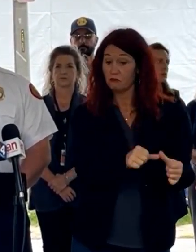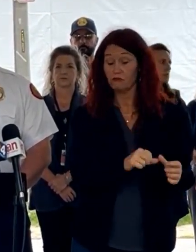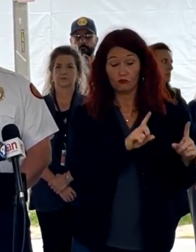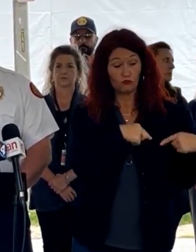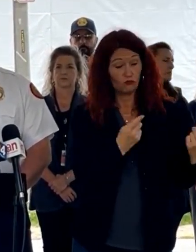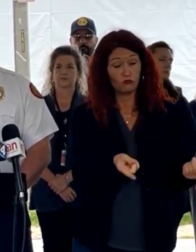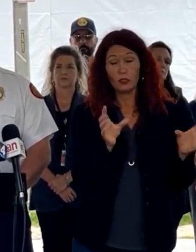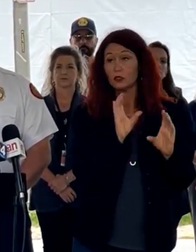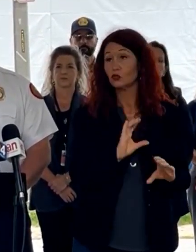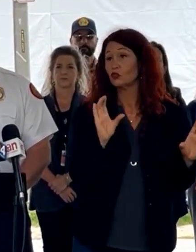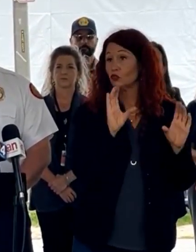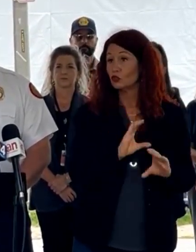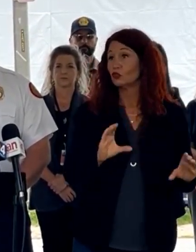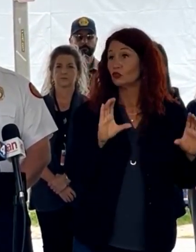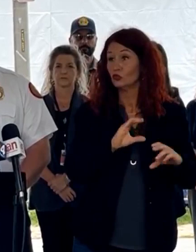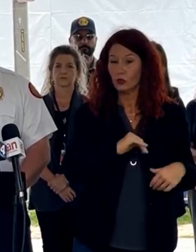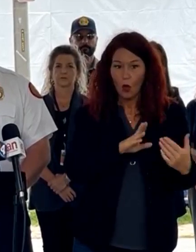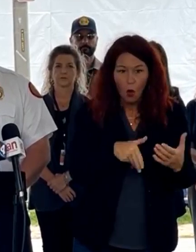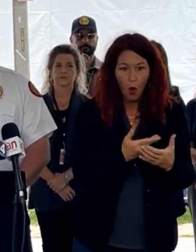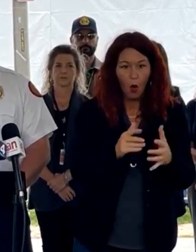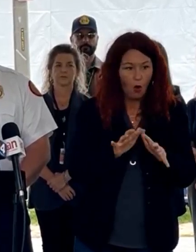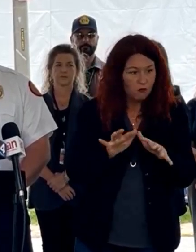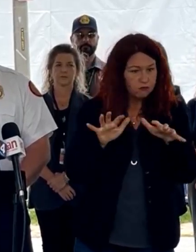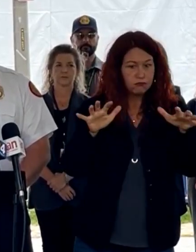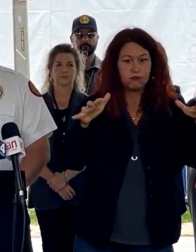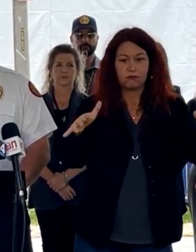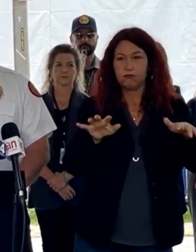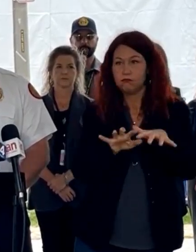emphasizing searching the entire all grids.